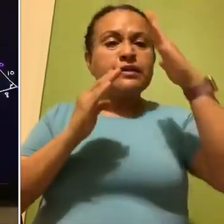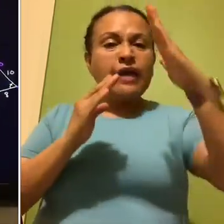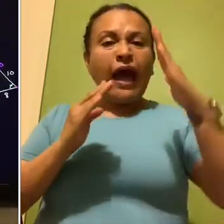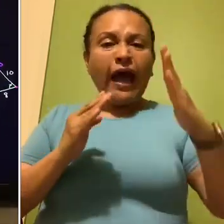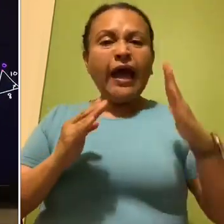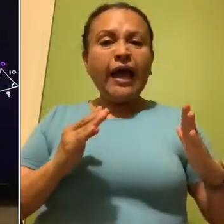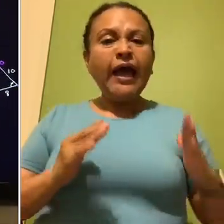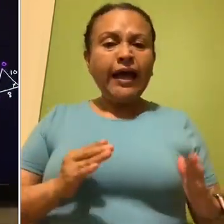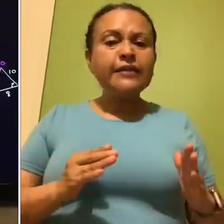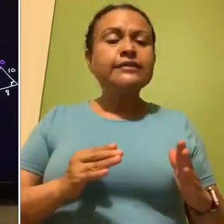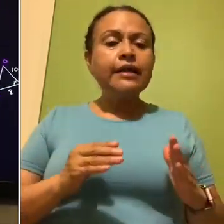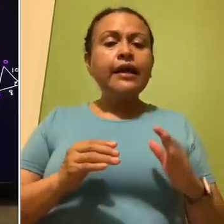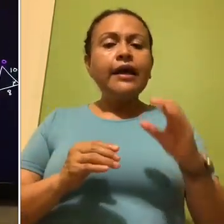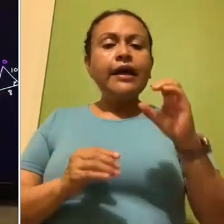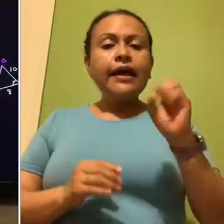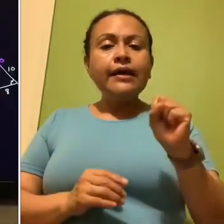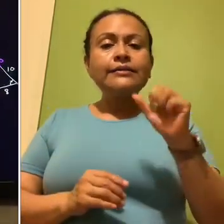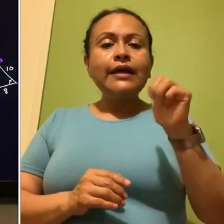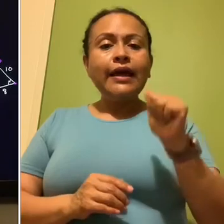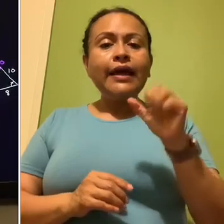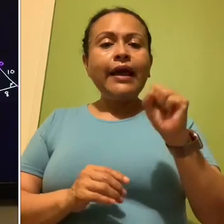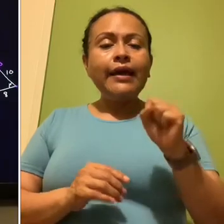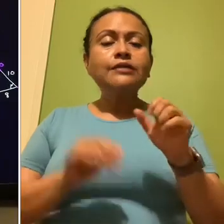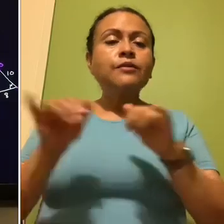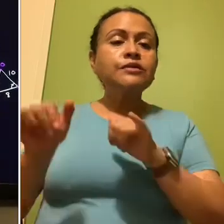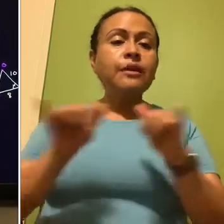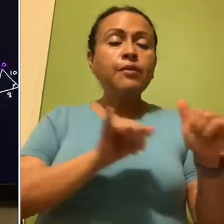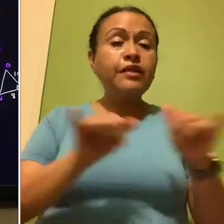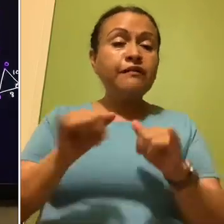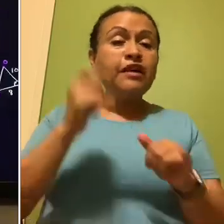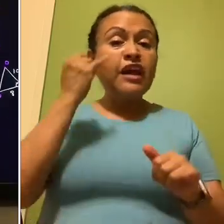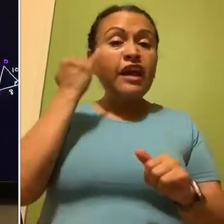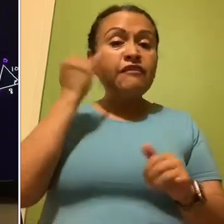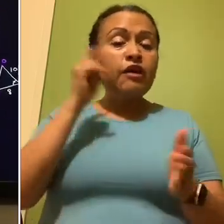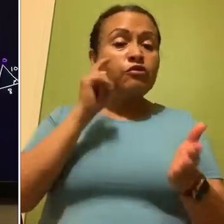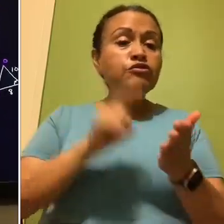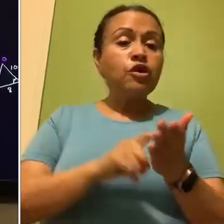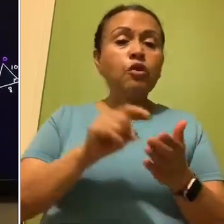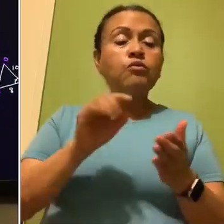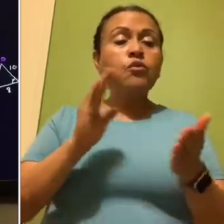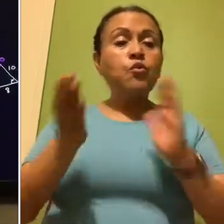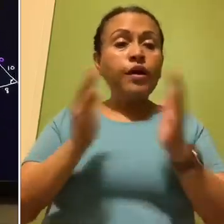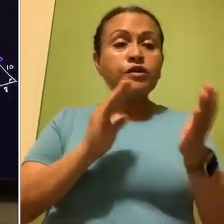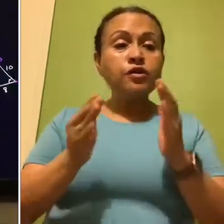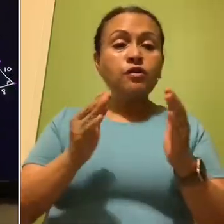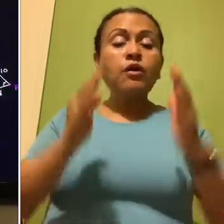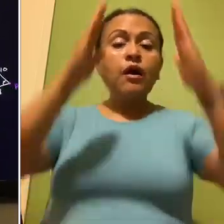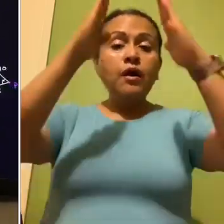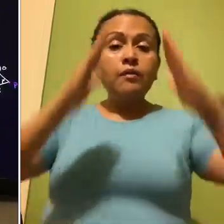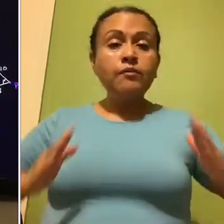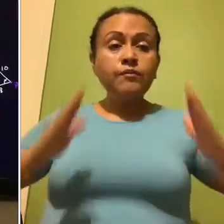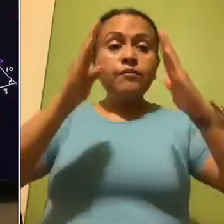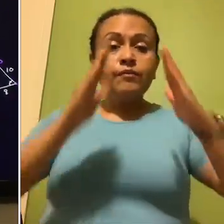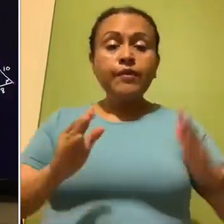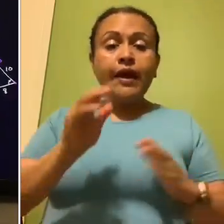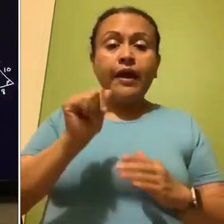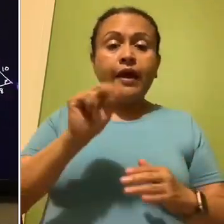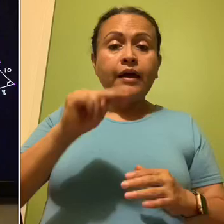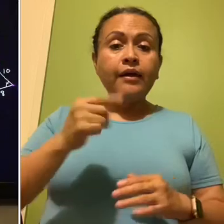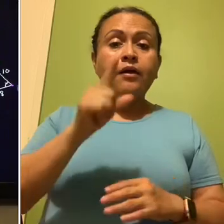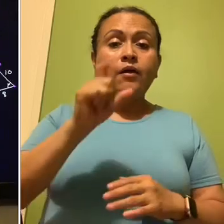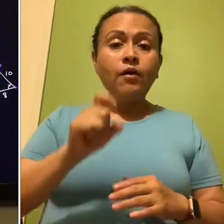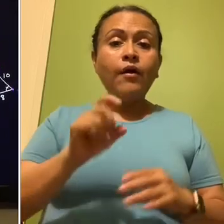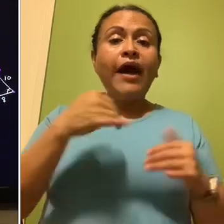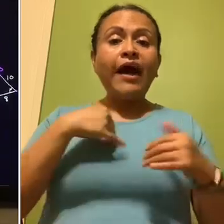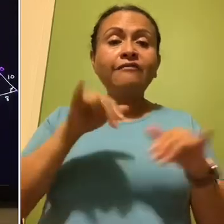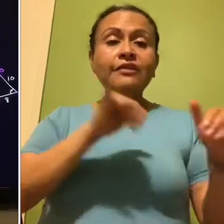bunch of sides. So maybe we can use SAS for similarity, meaning if we can show the ratio of the sides on either side of this